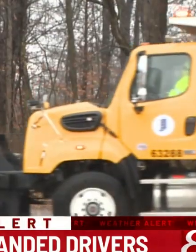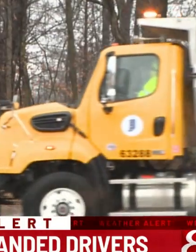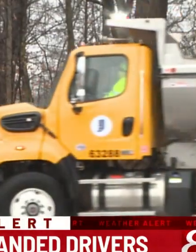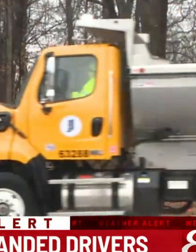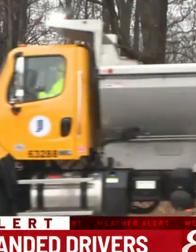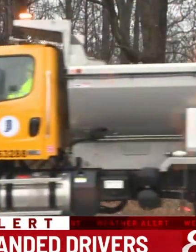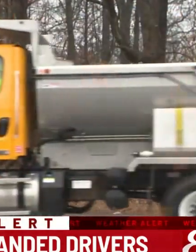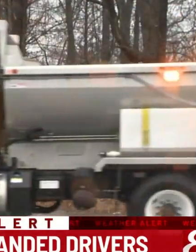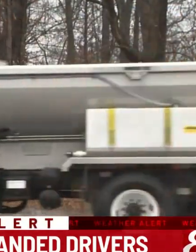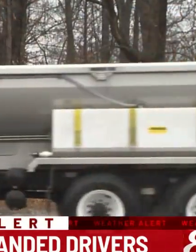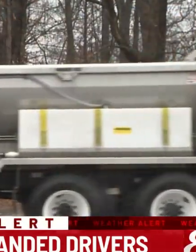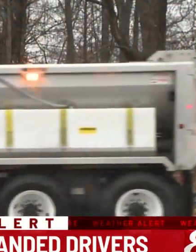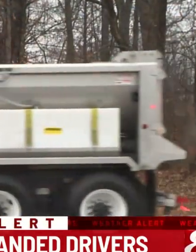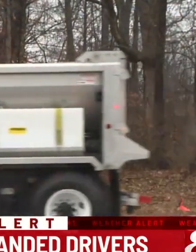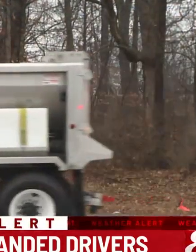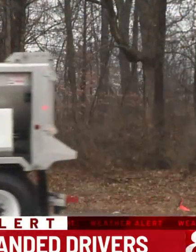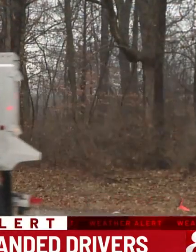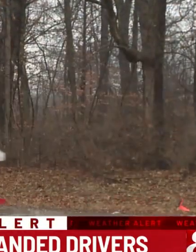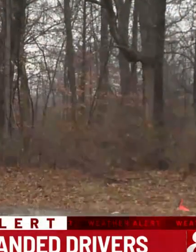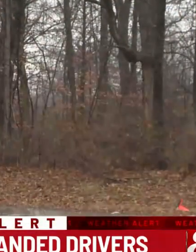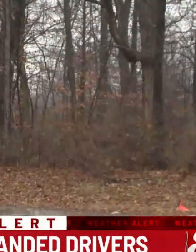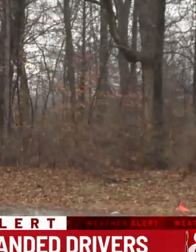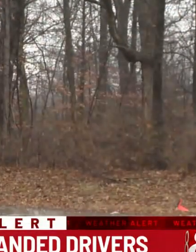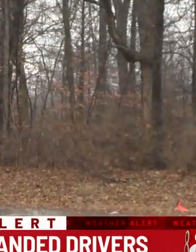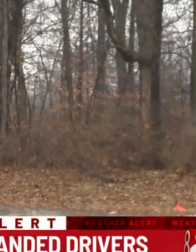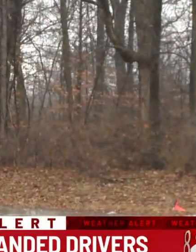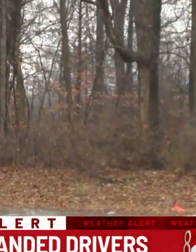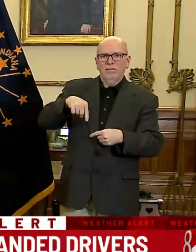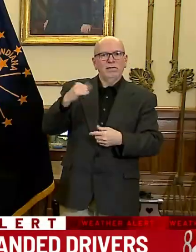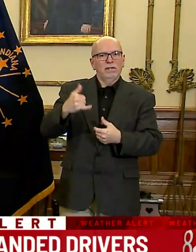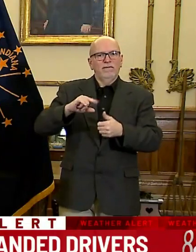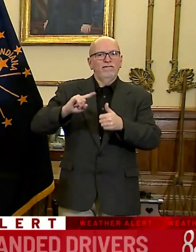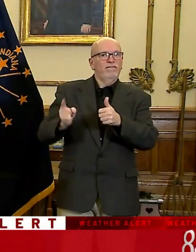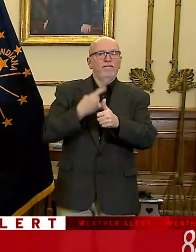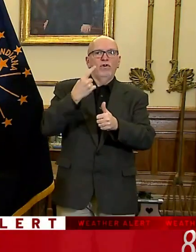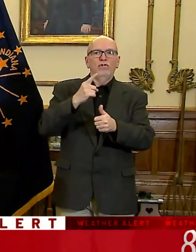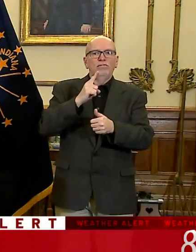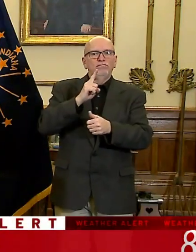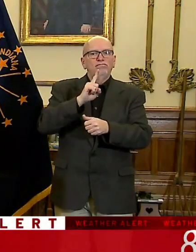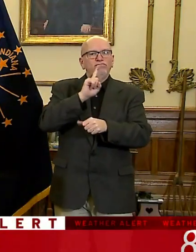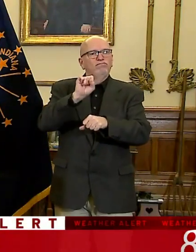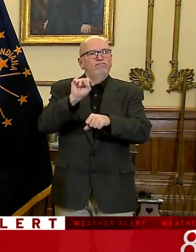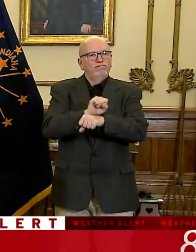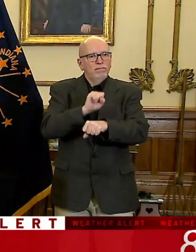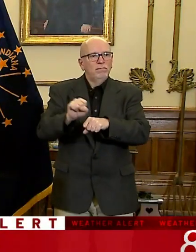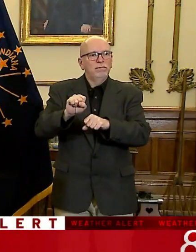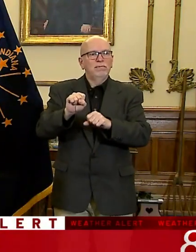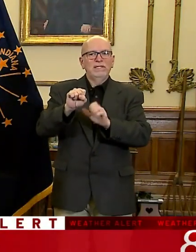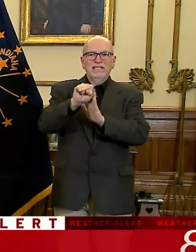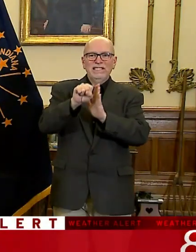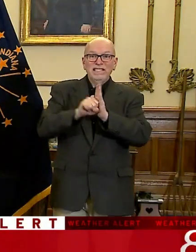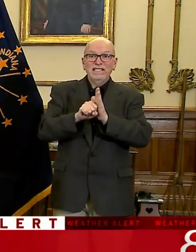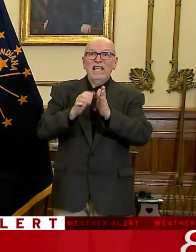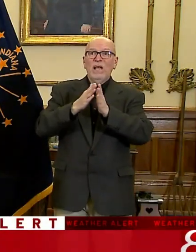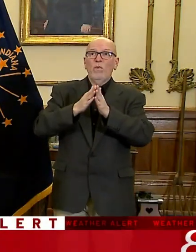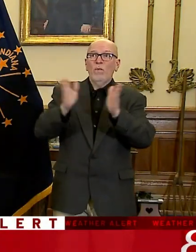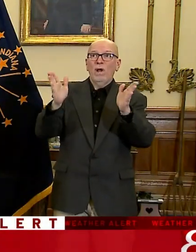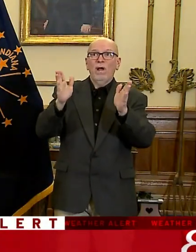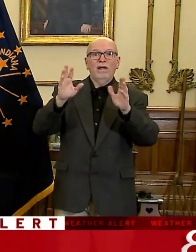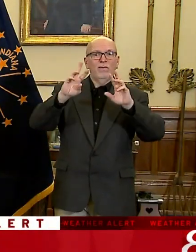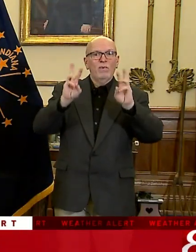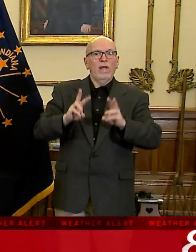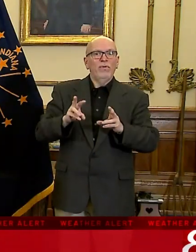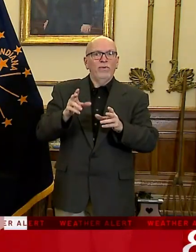administration has faced. In my five years here, this is the first truly statewide weather